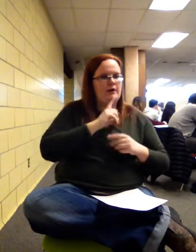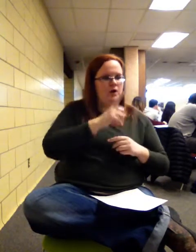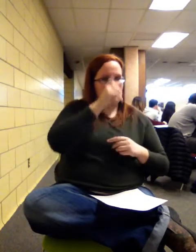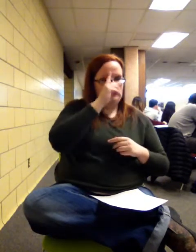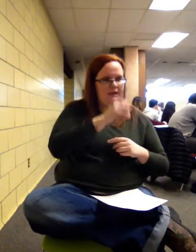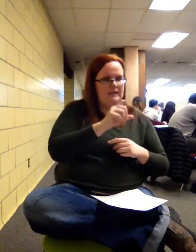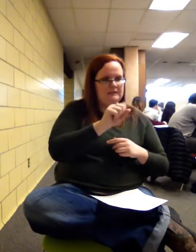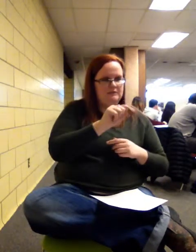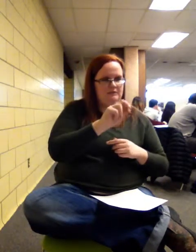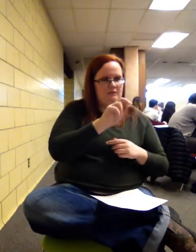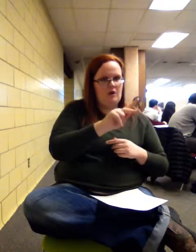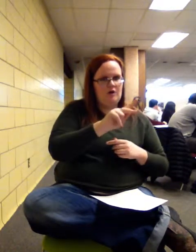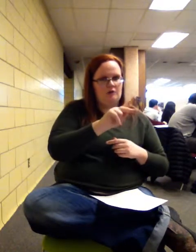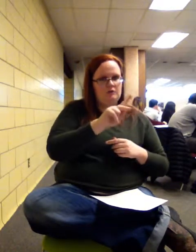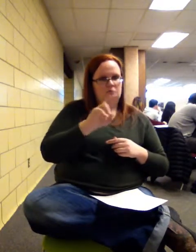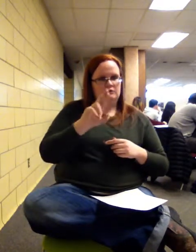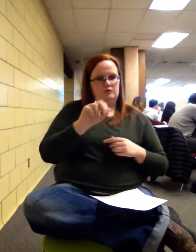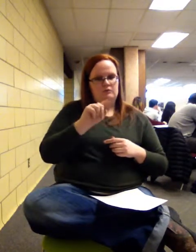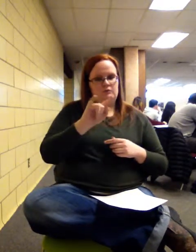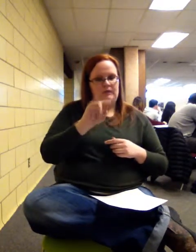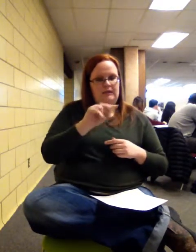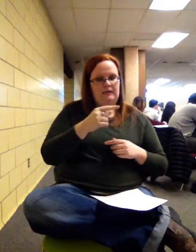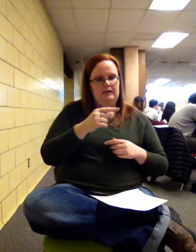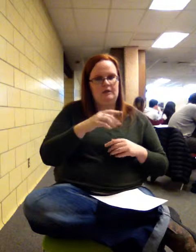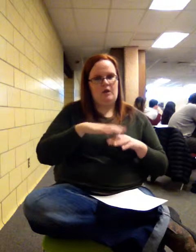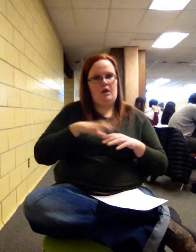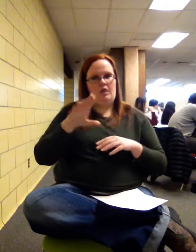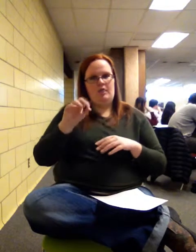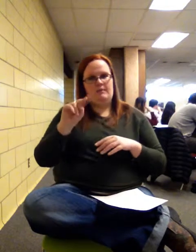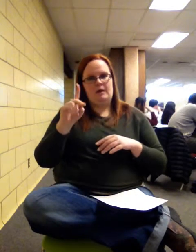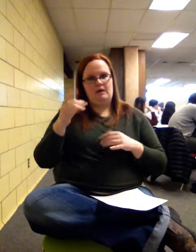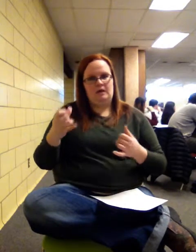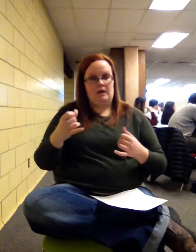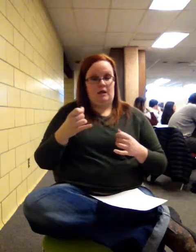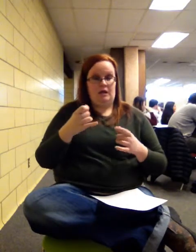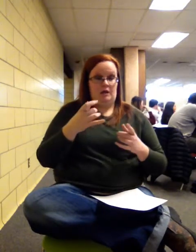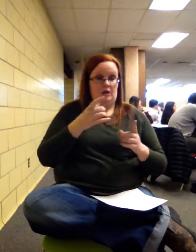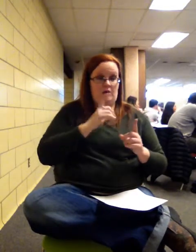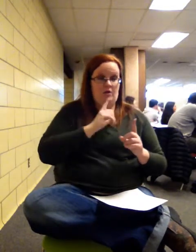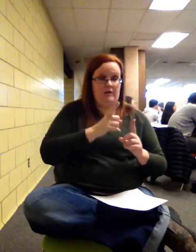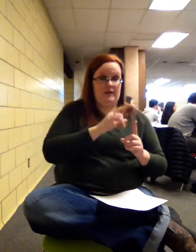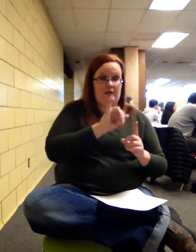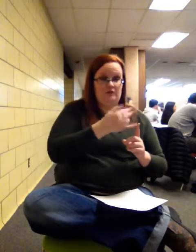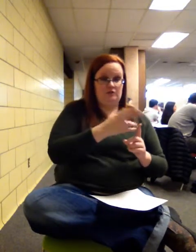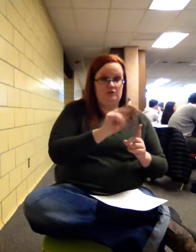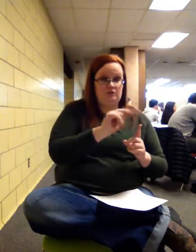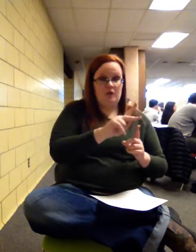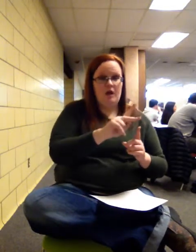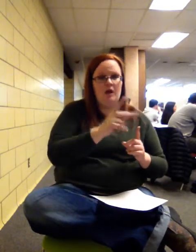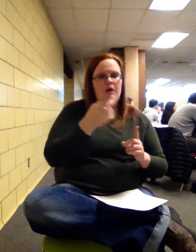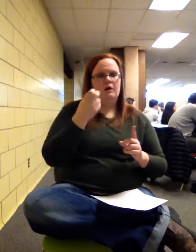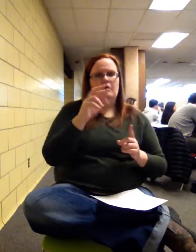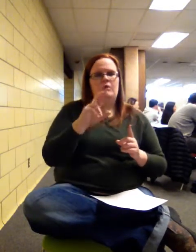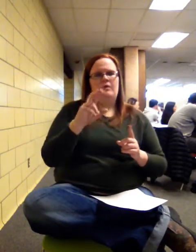there? Like from AAA to B, are they considered a junk bond or like how do they have their own individual ratings? Okay,